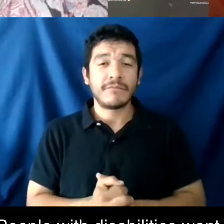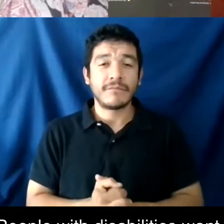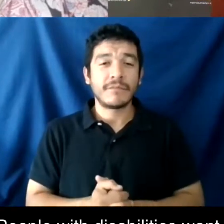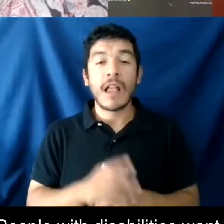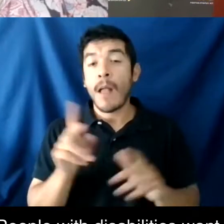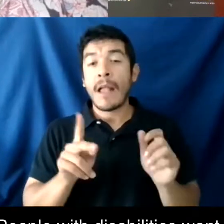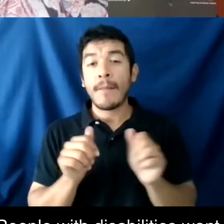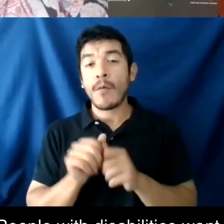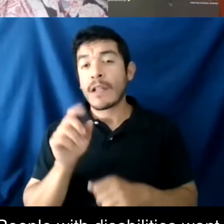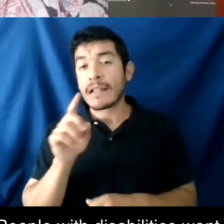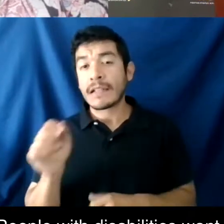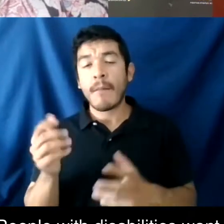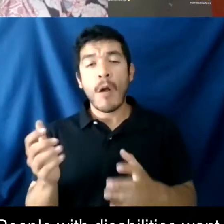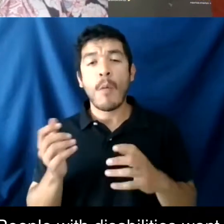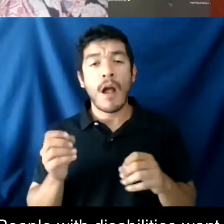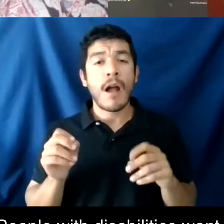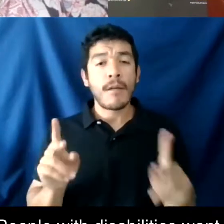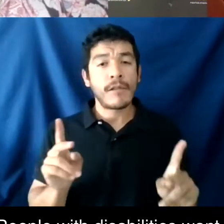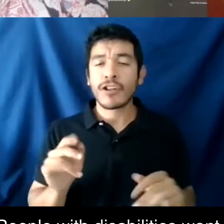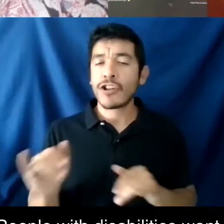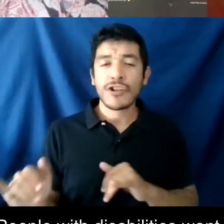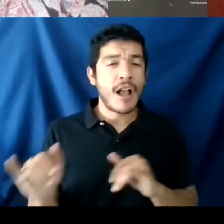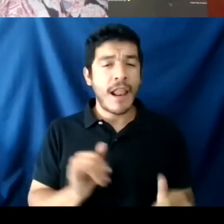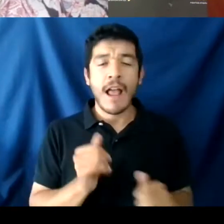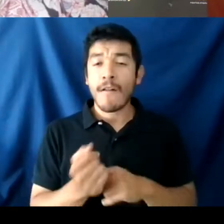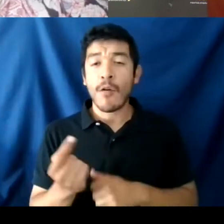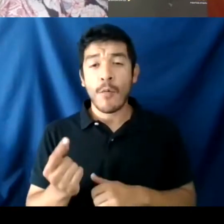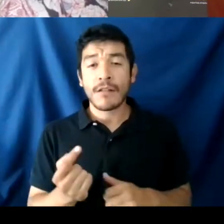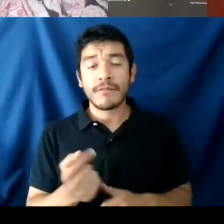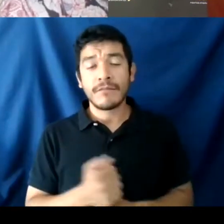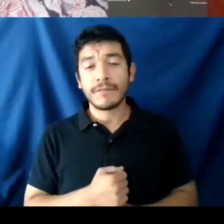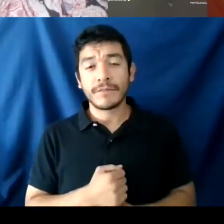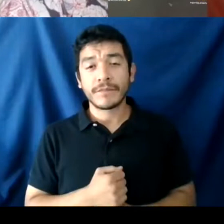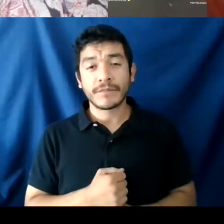People with disabilities want opportunities just like everybody else.